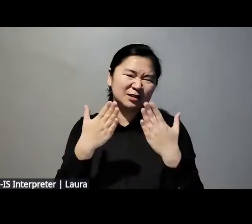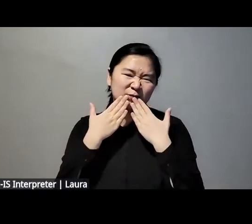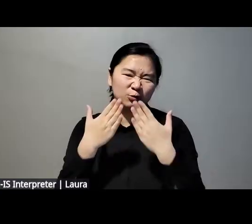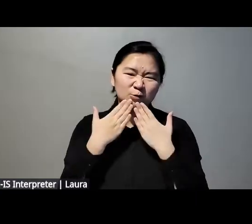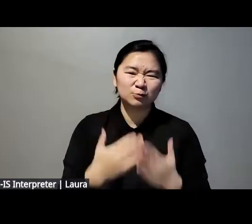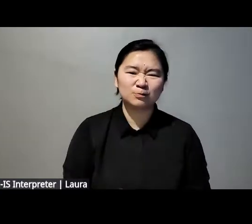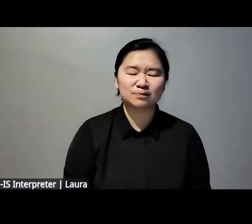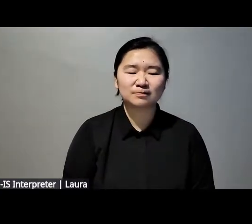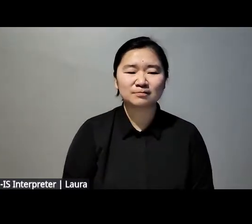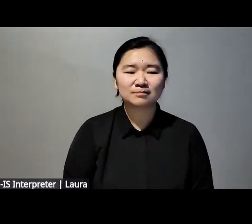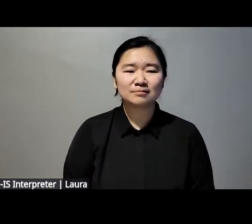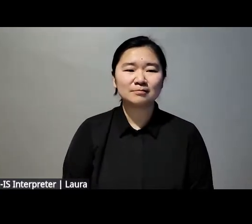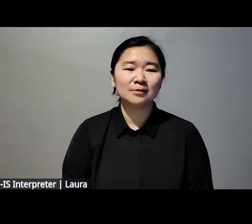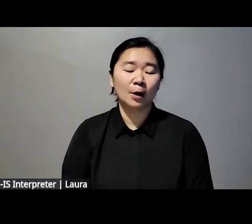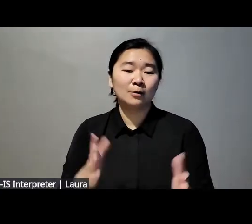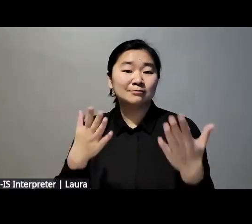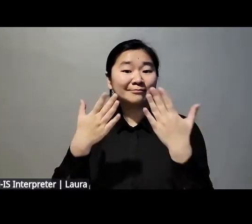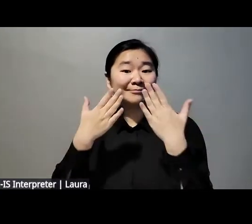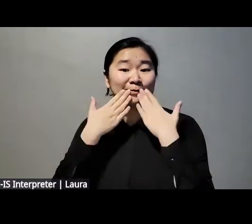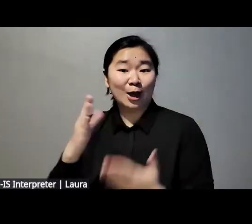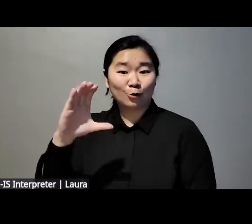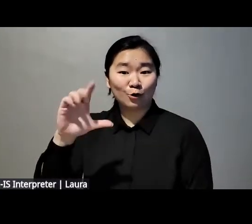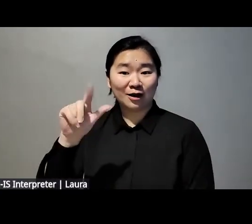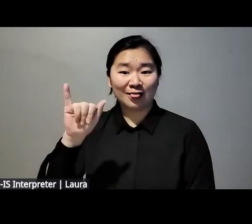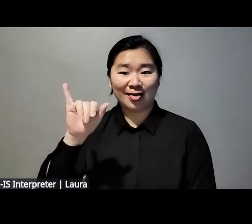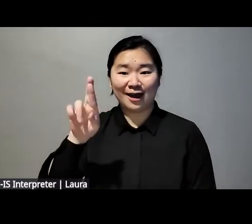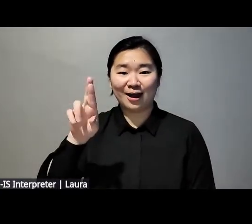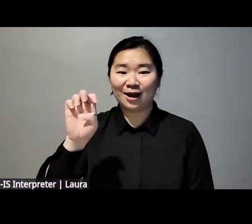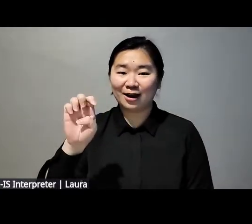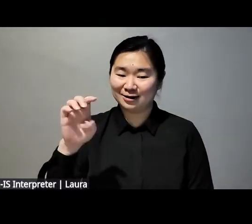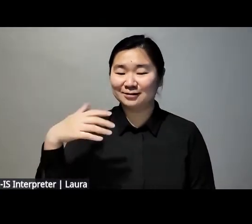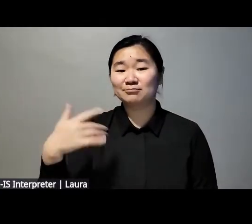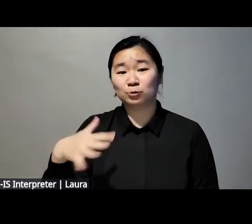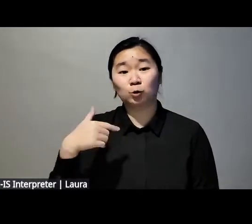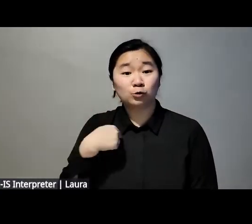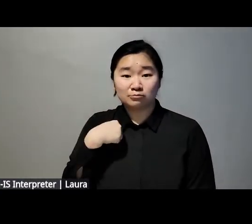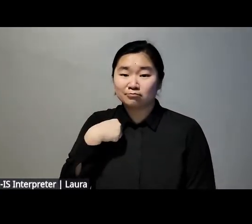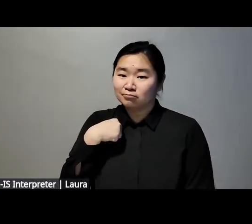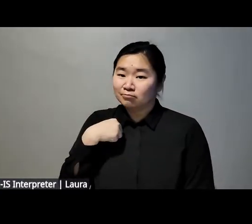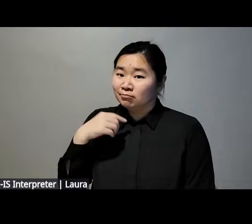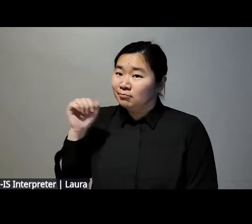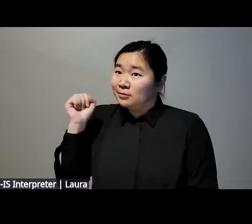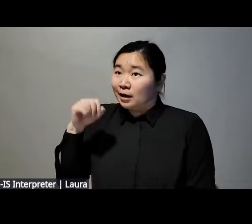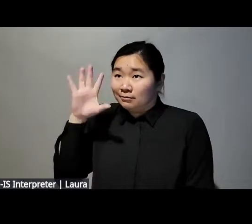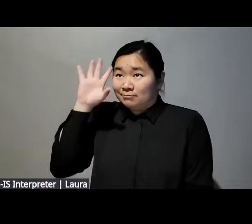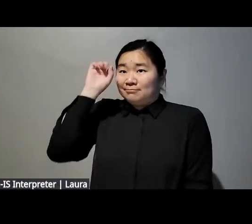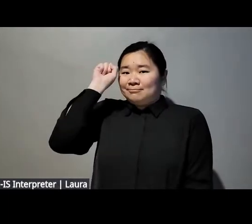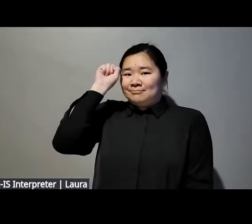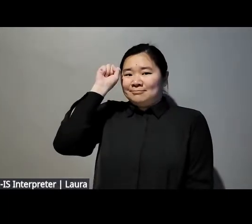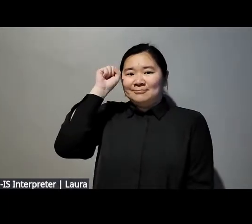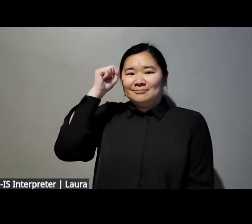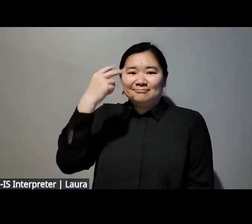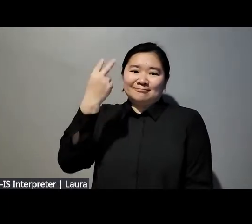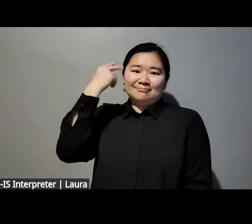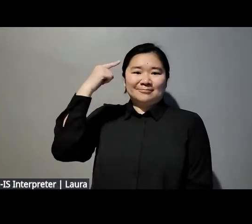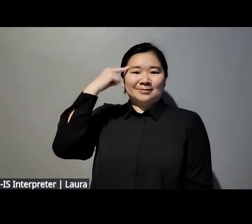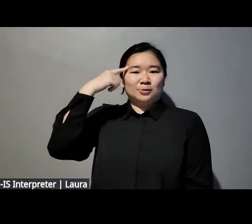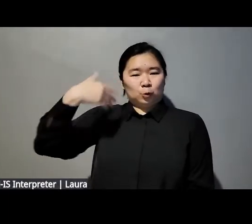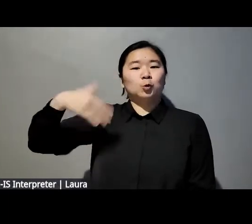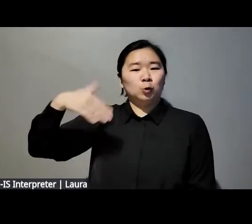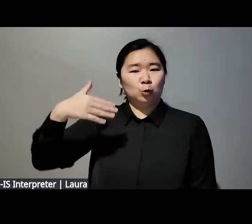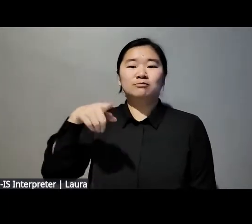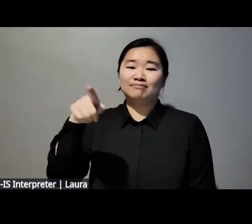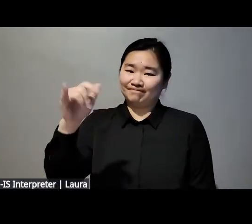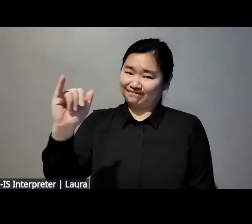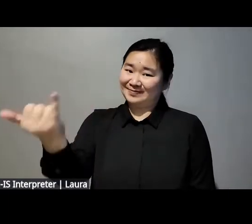much knowledge about how the risk and the opportunities with them. It's very, very helpful and interesting. Finally, our last speaker